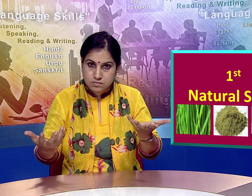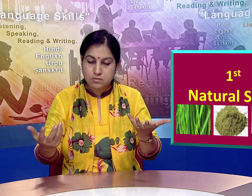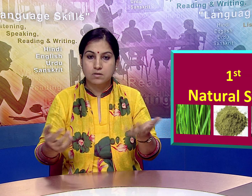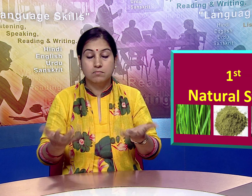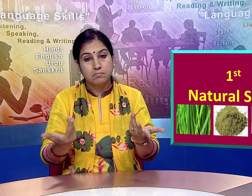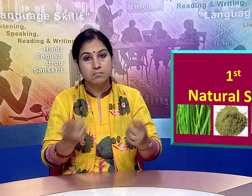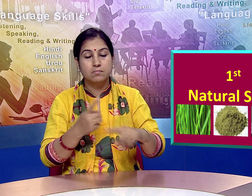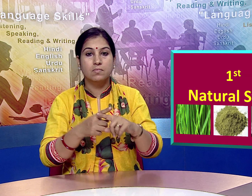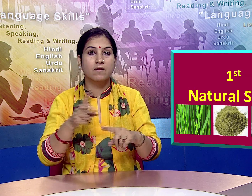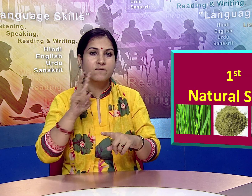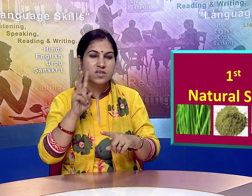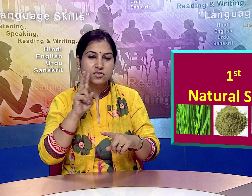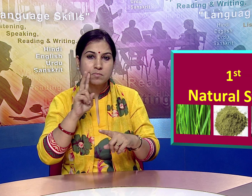and vegetable curry mark.